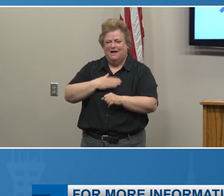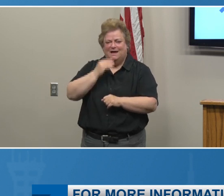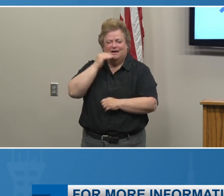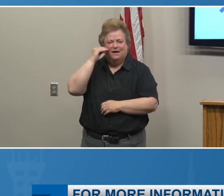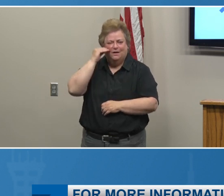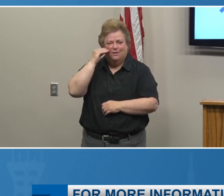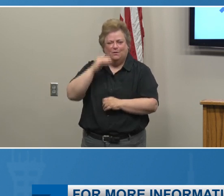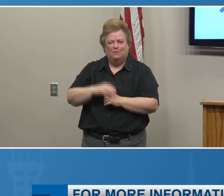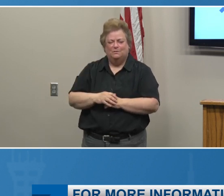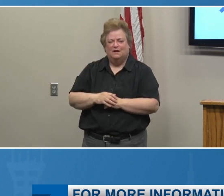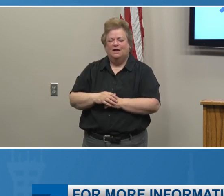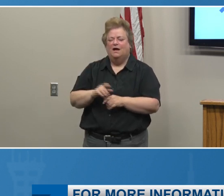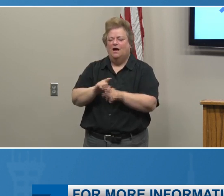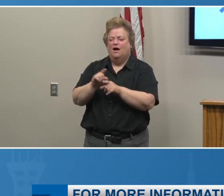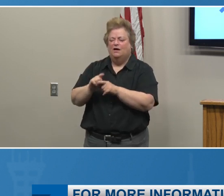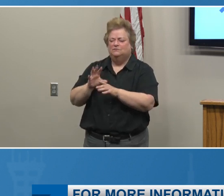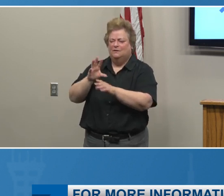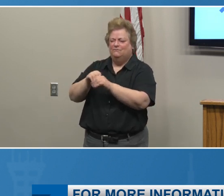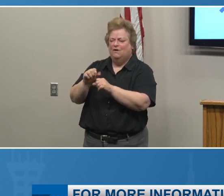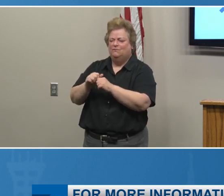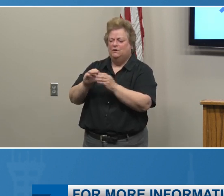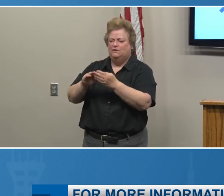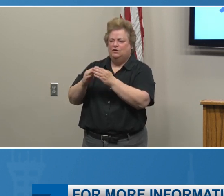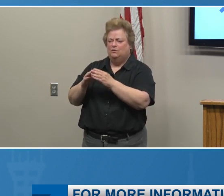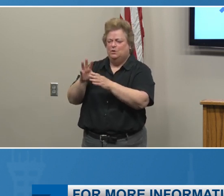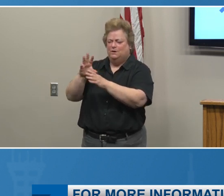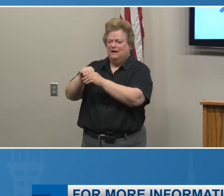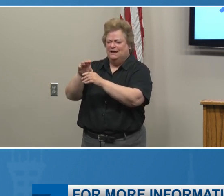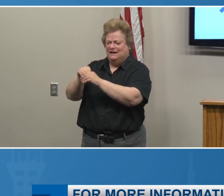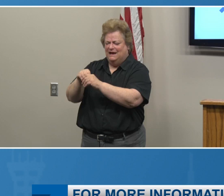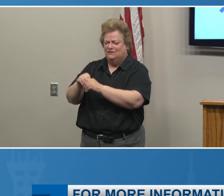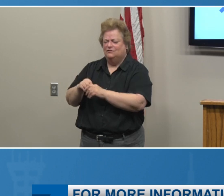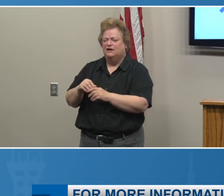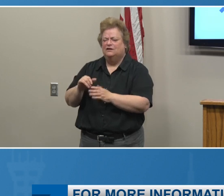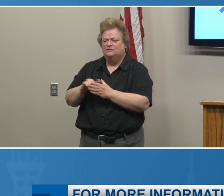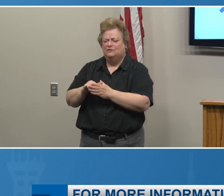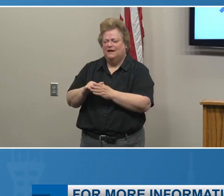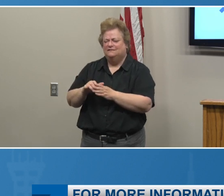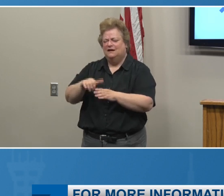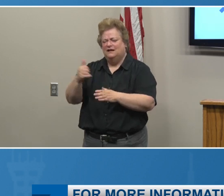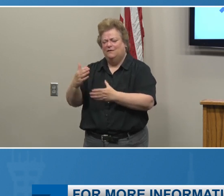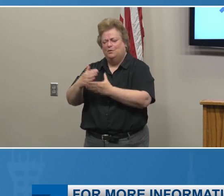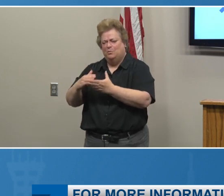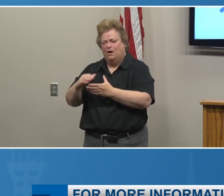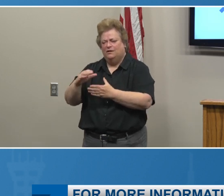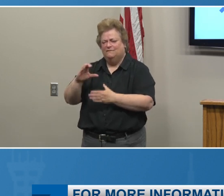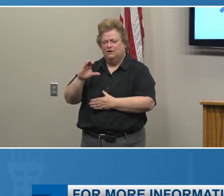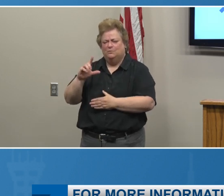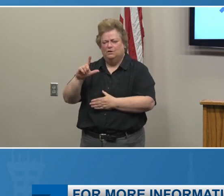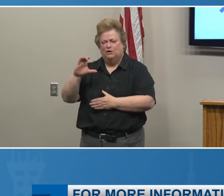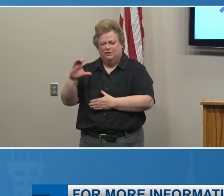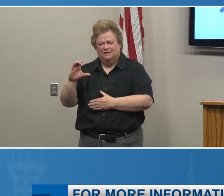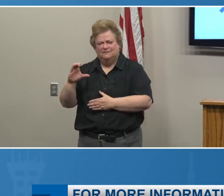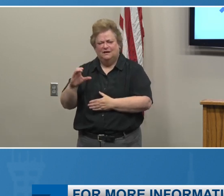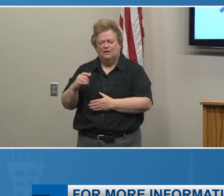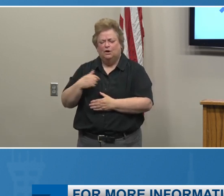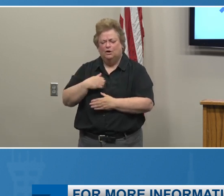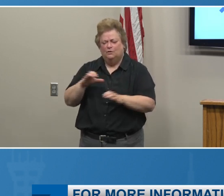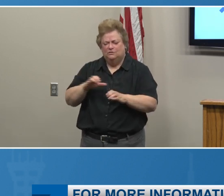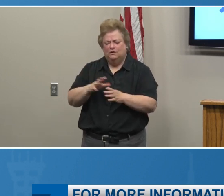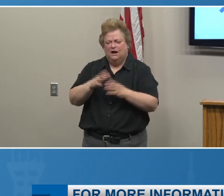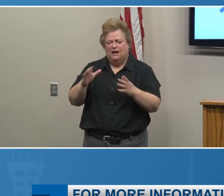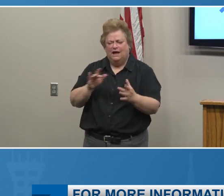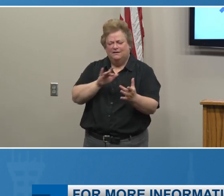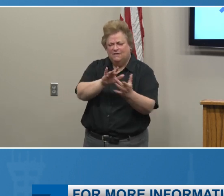parents and community engagement because that is the other kind of arm of Community Learning Centres our school community coordinators have been doing a lot of outreach